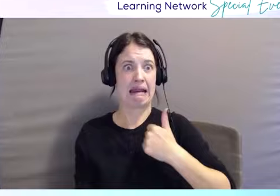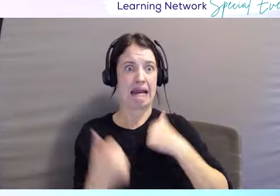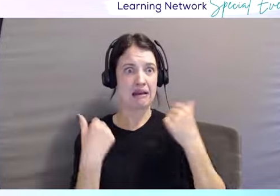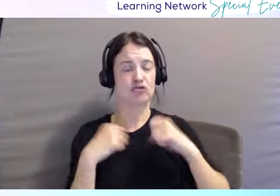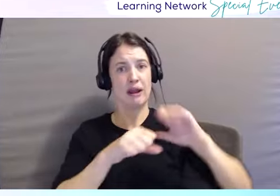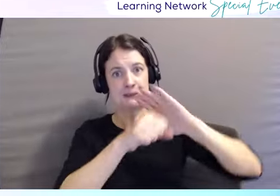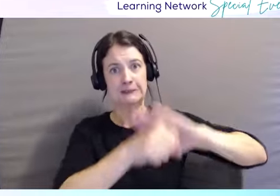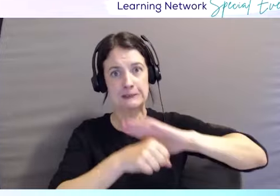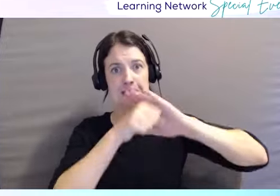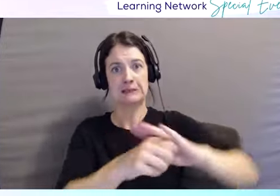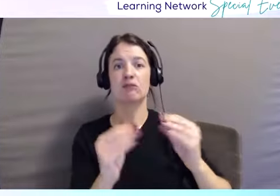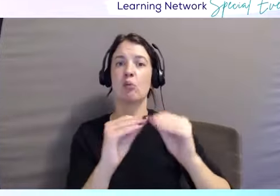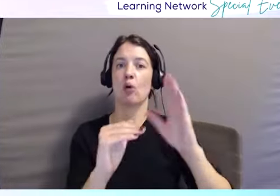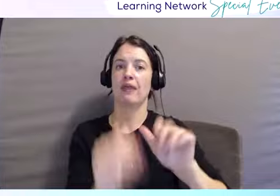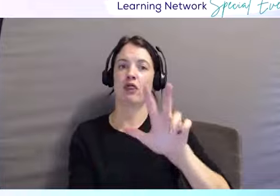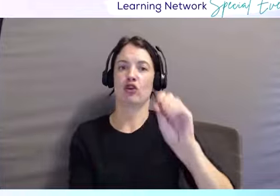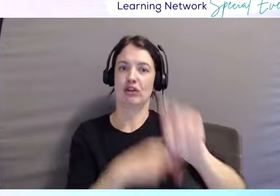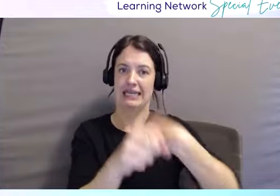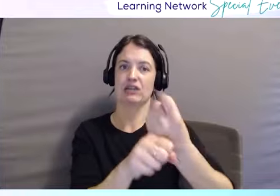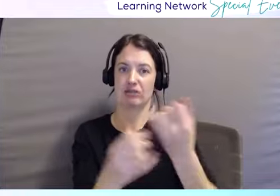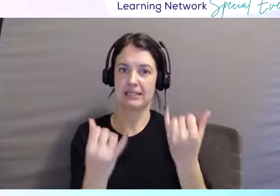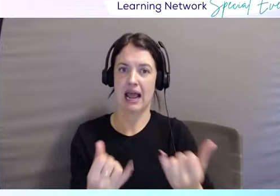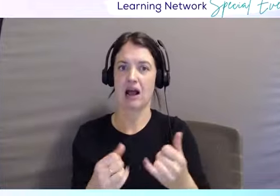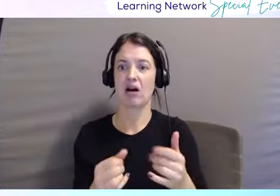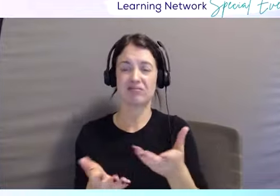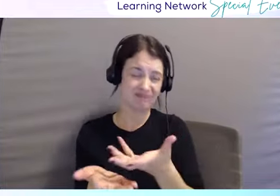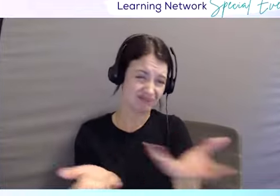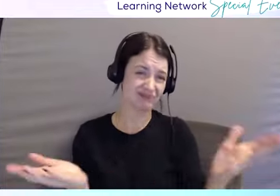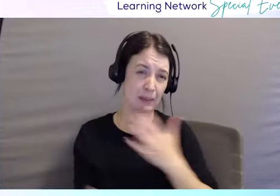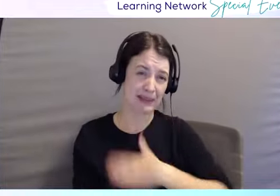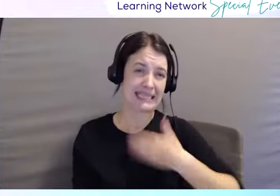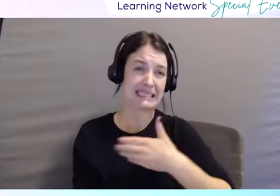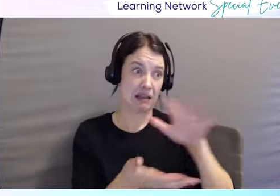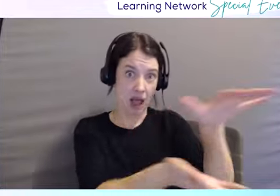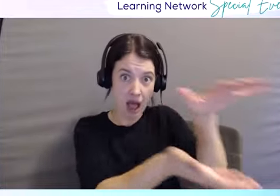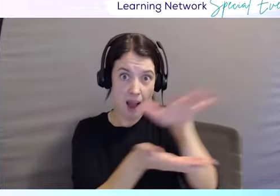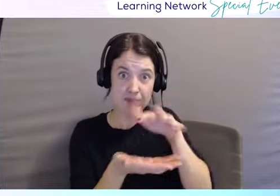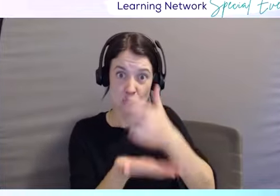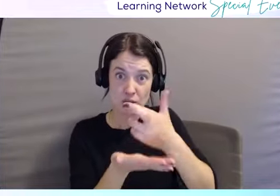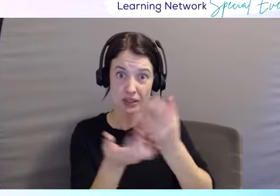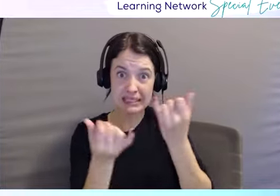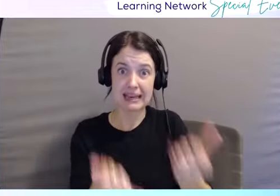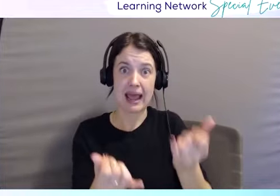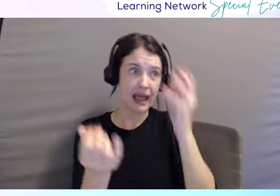years. And I really appeal to all of you to take some of this information today as perhaps new ideas or old